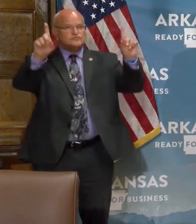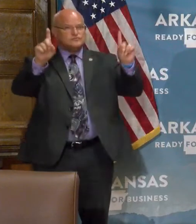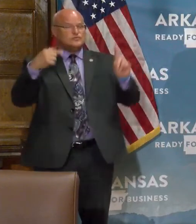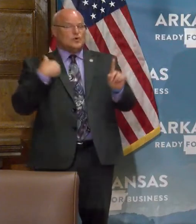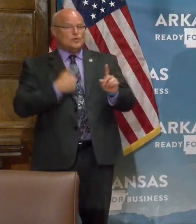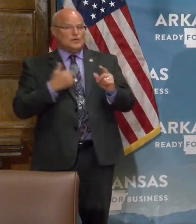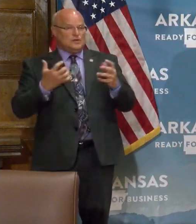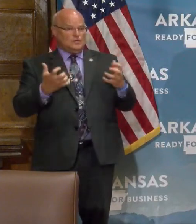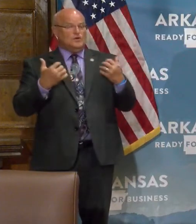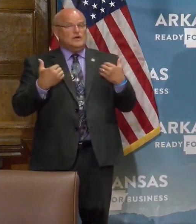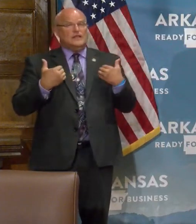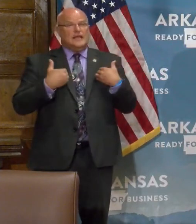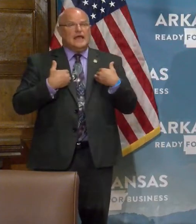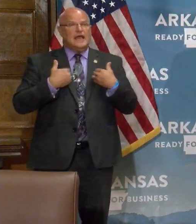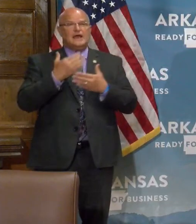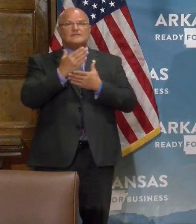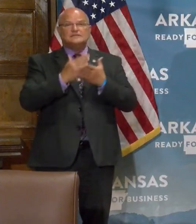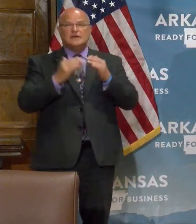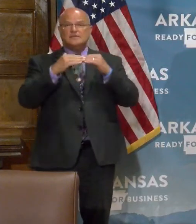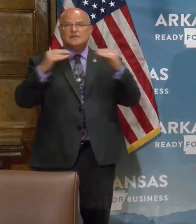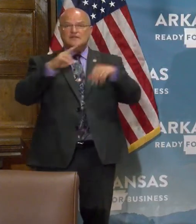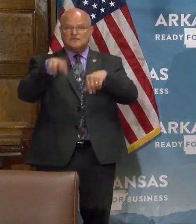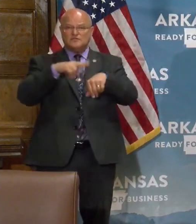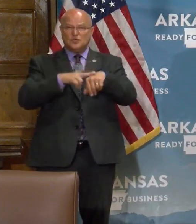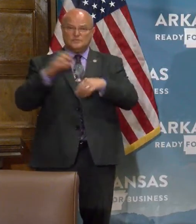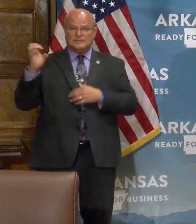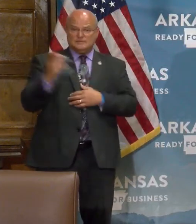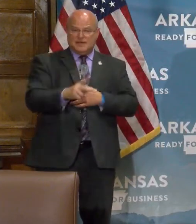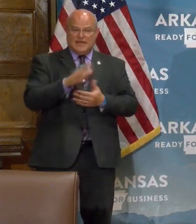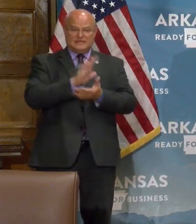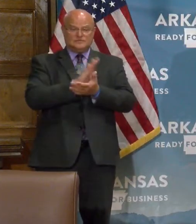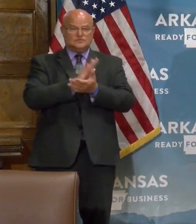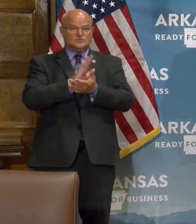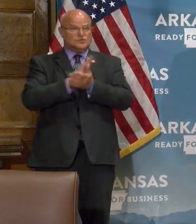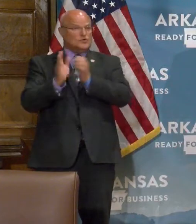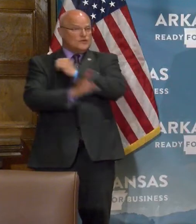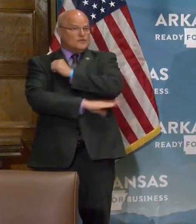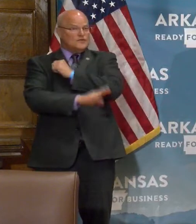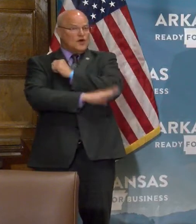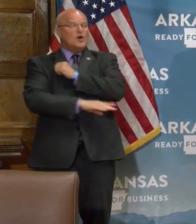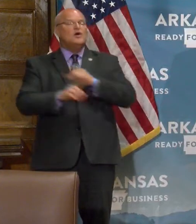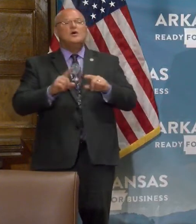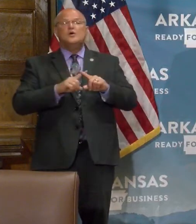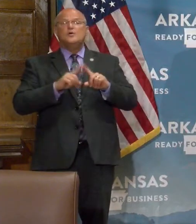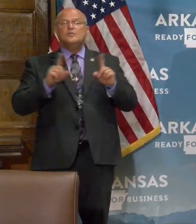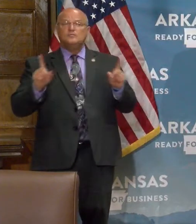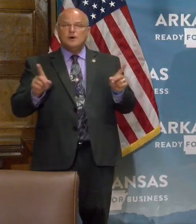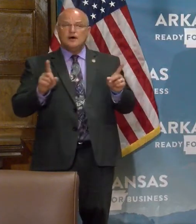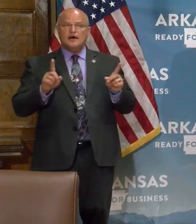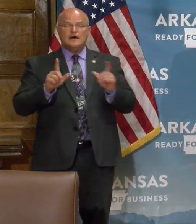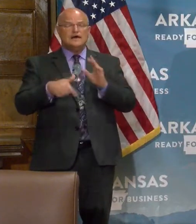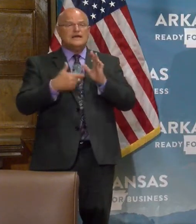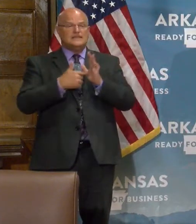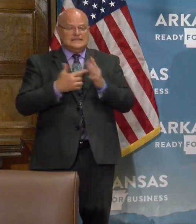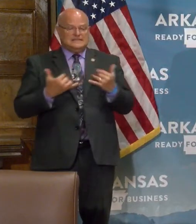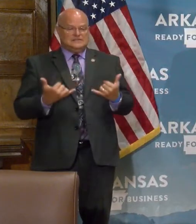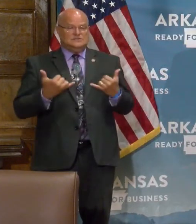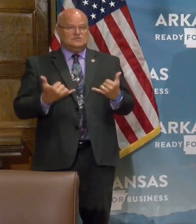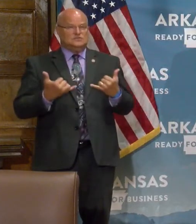have some level of normalcy in school next year, but we've got to get over this